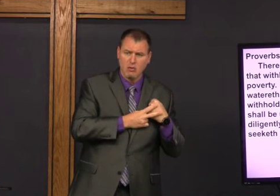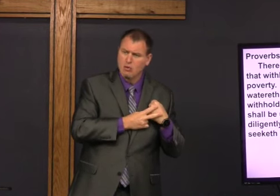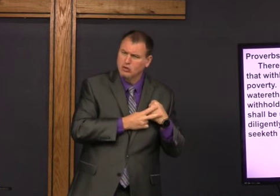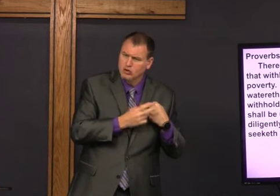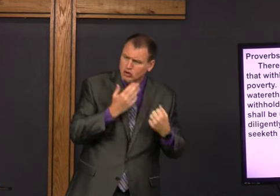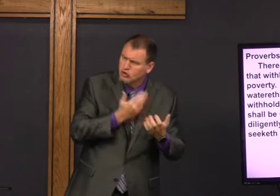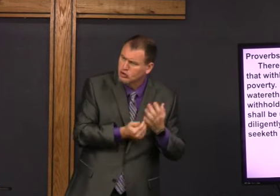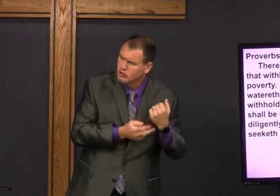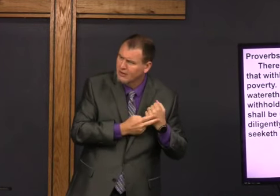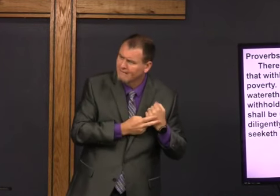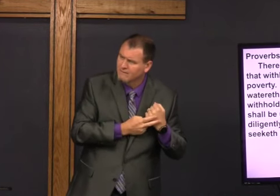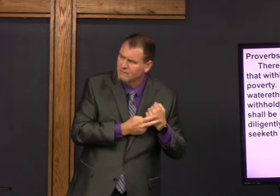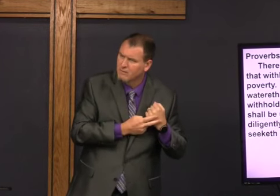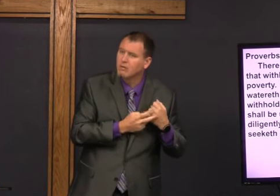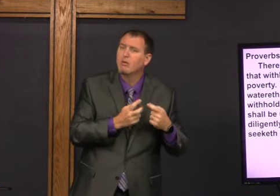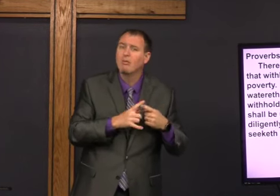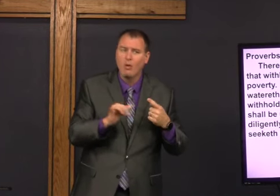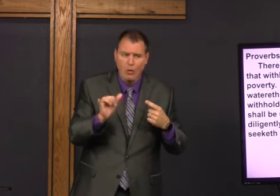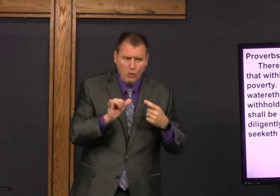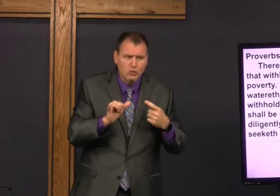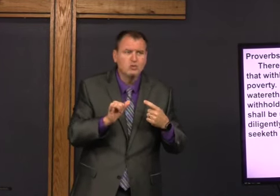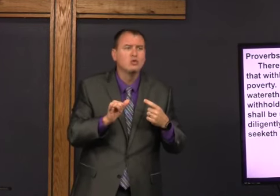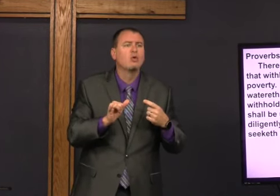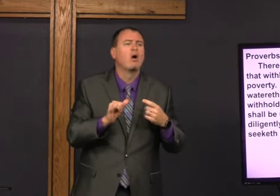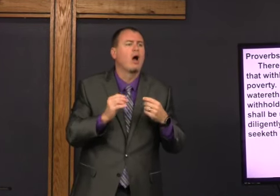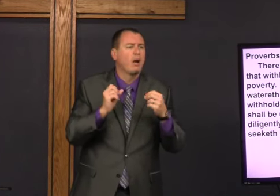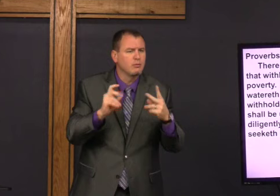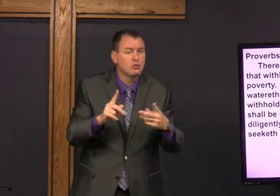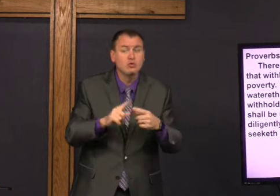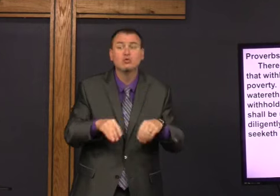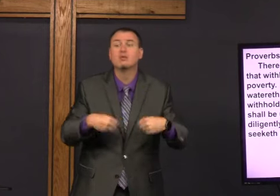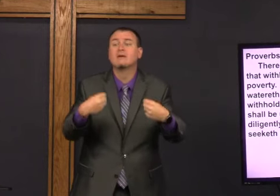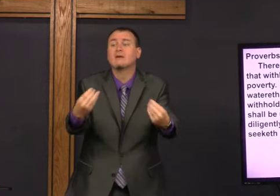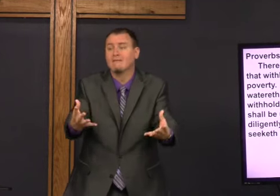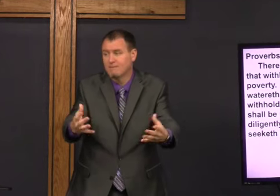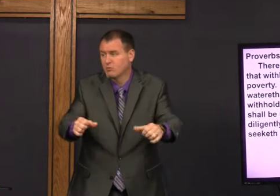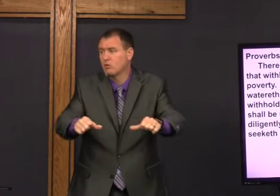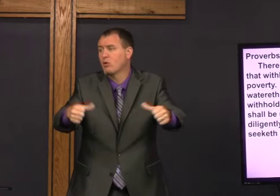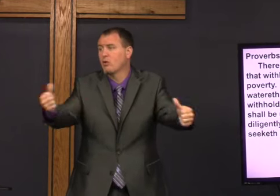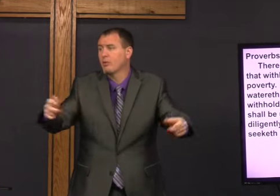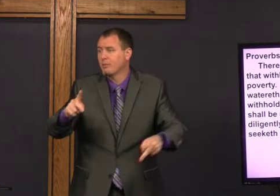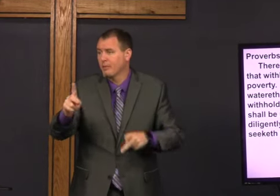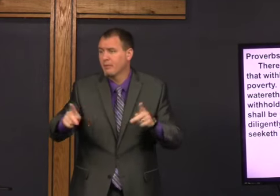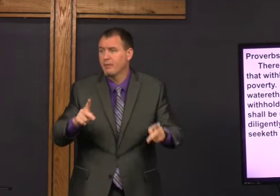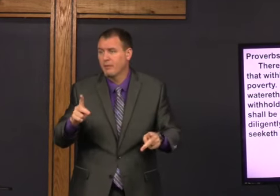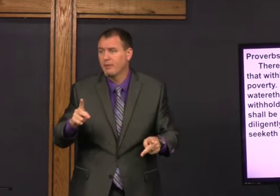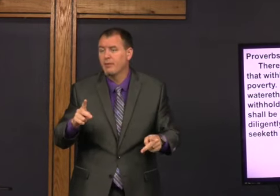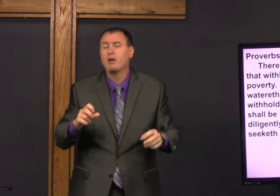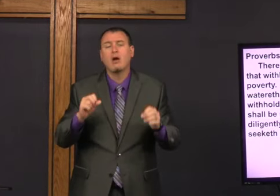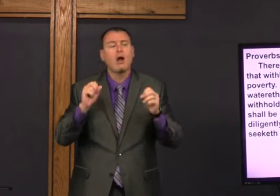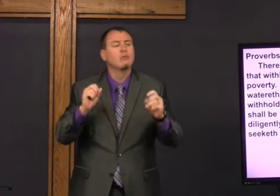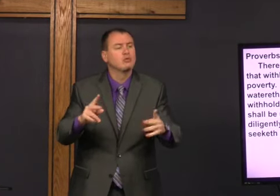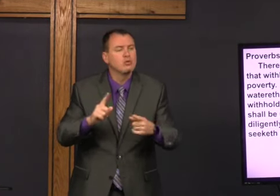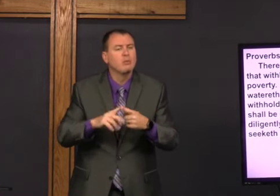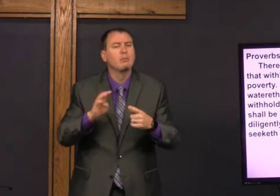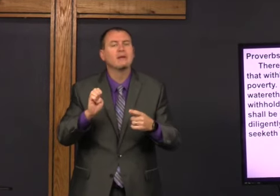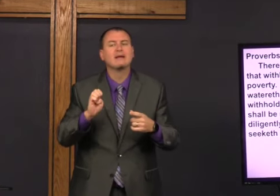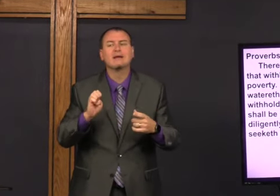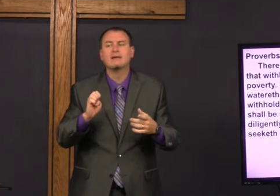saving. It's good to save, but also you have opportunities to give to other people.